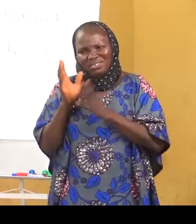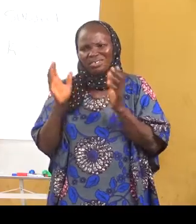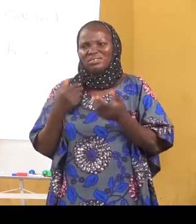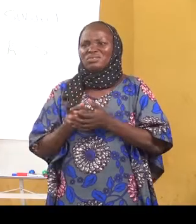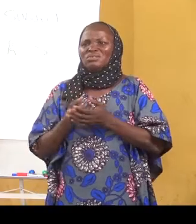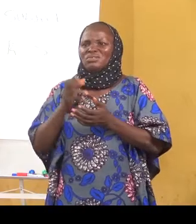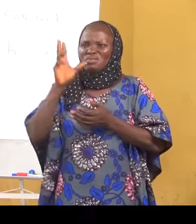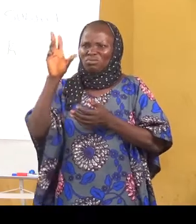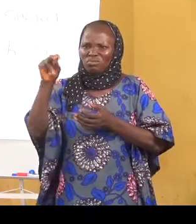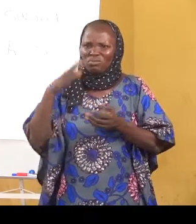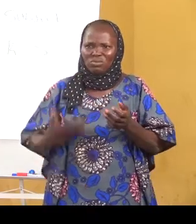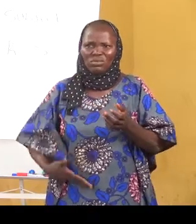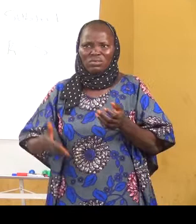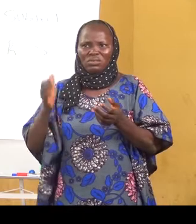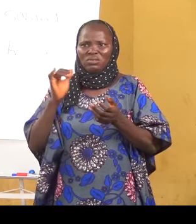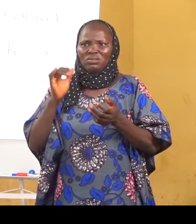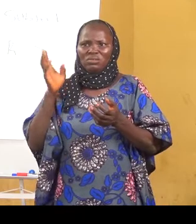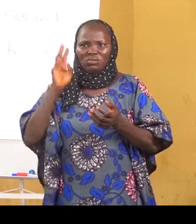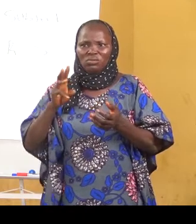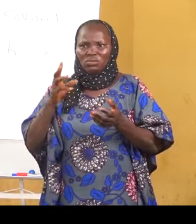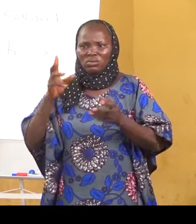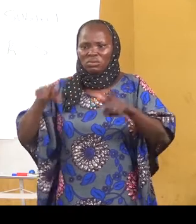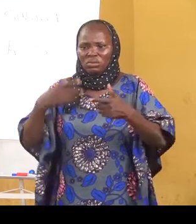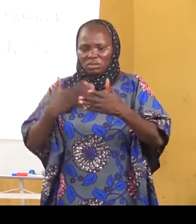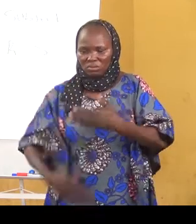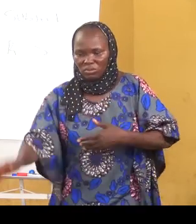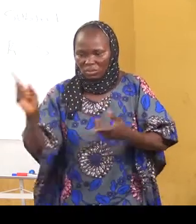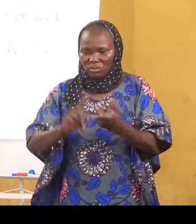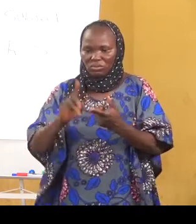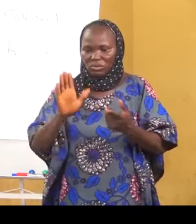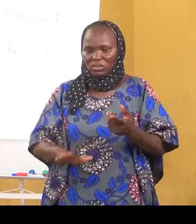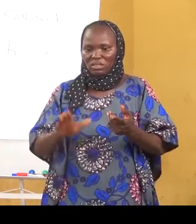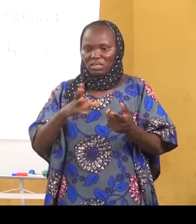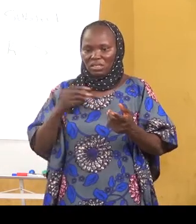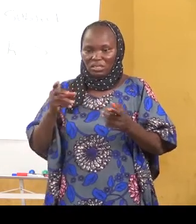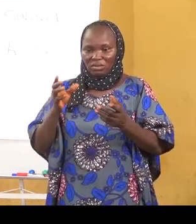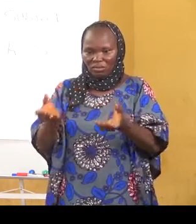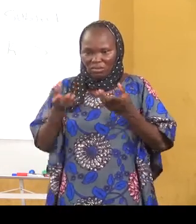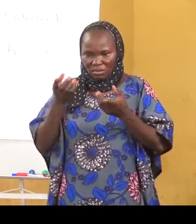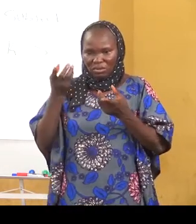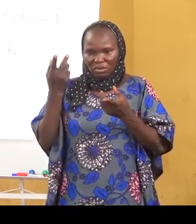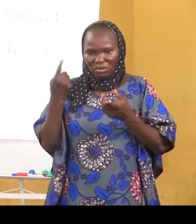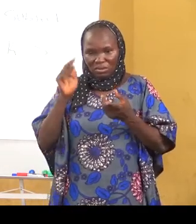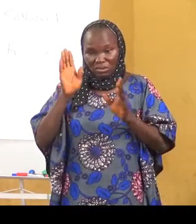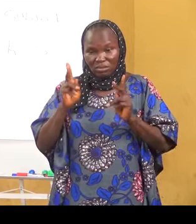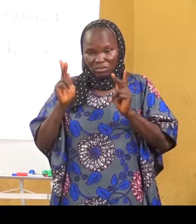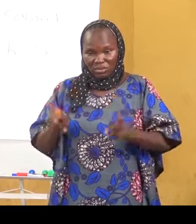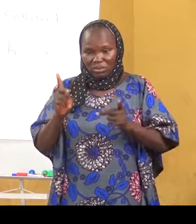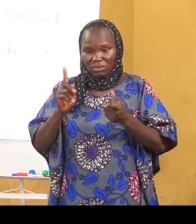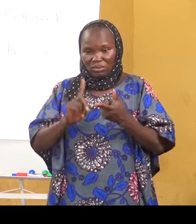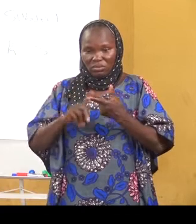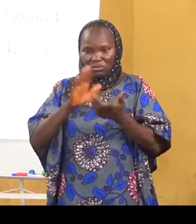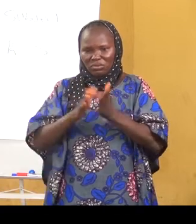birth to a child, and that child happens to be an armed robber or a thief. In fact, it is not a good thing. So it